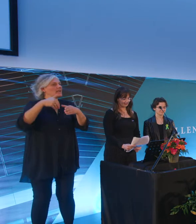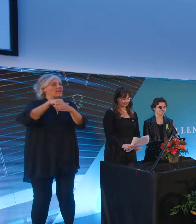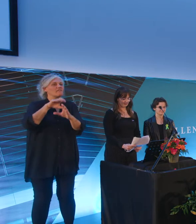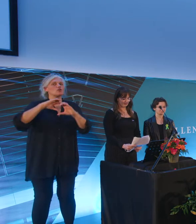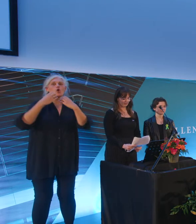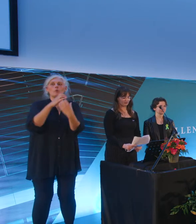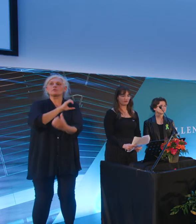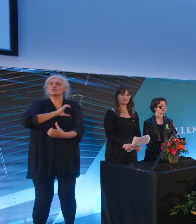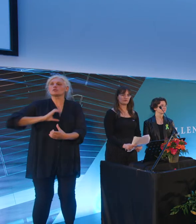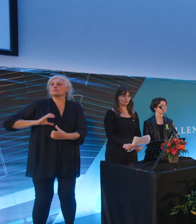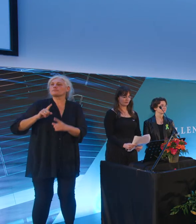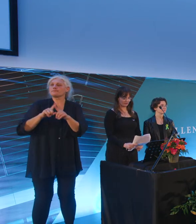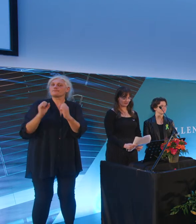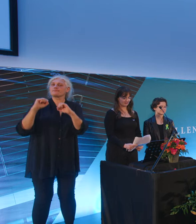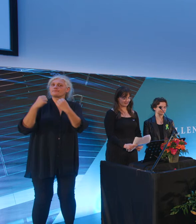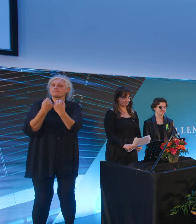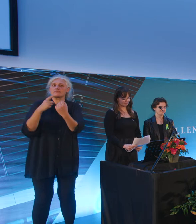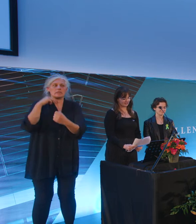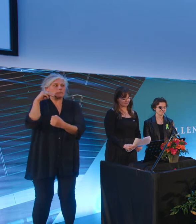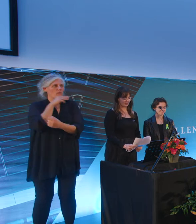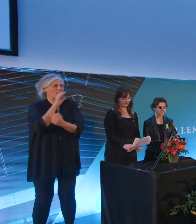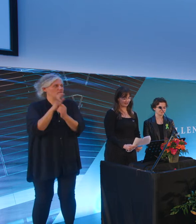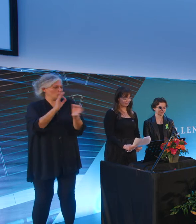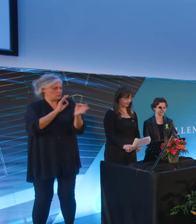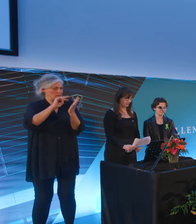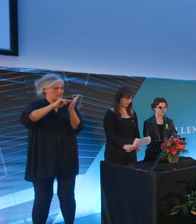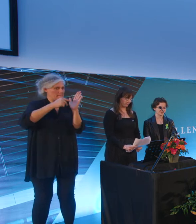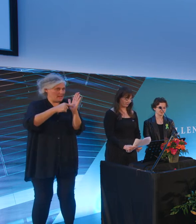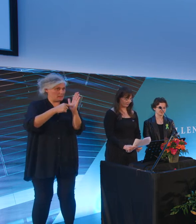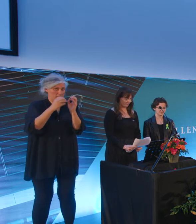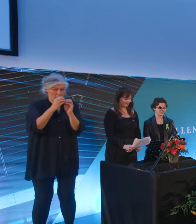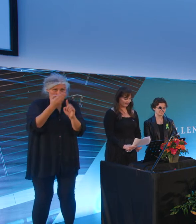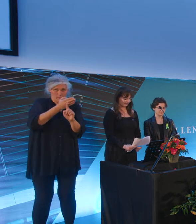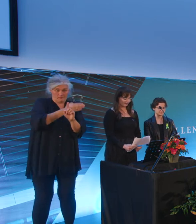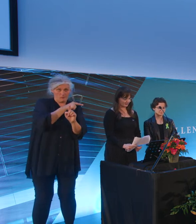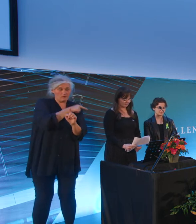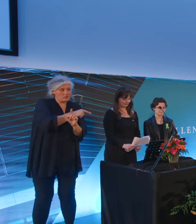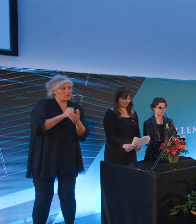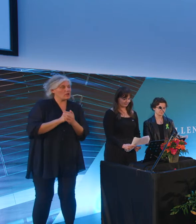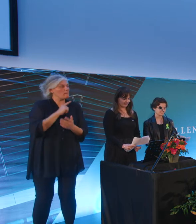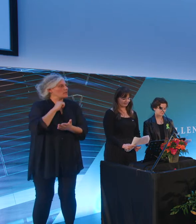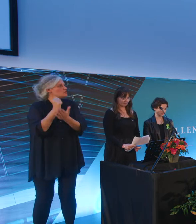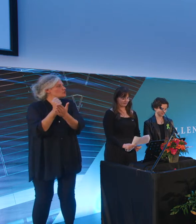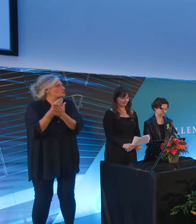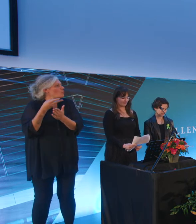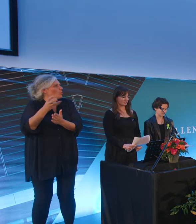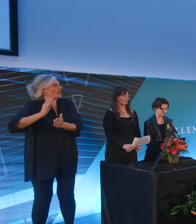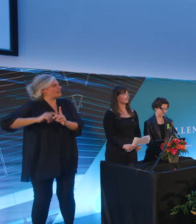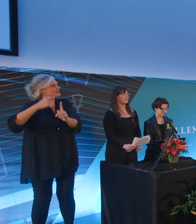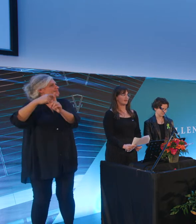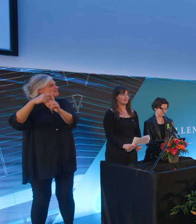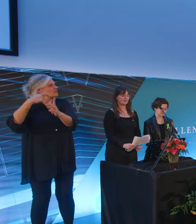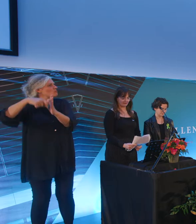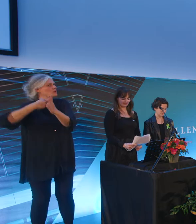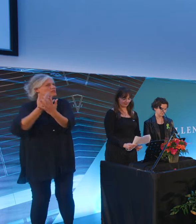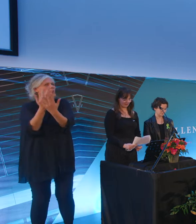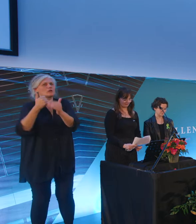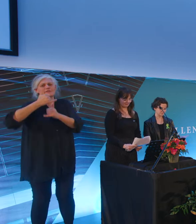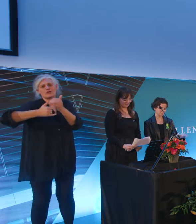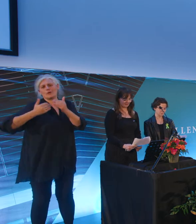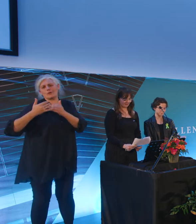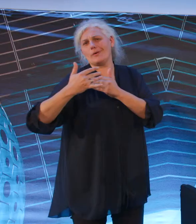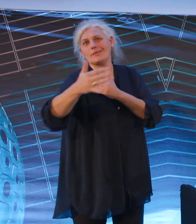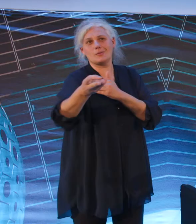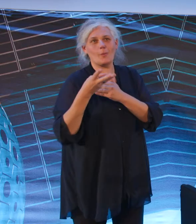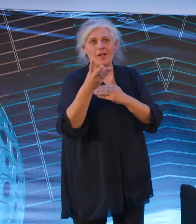and societies members was also so important to this strategic planning, as mentioned before. But students will benefit from these projects for many years to